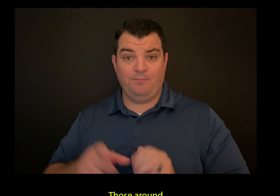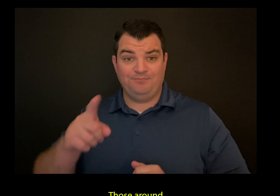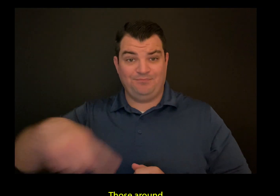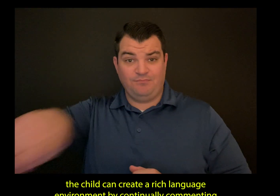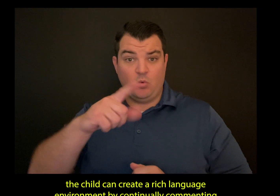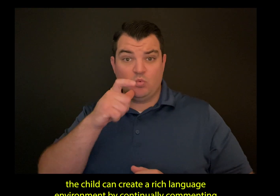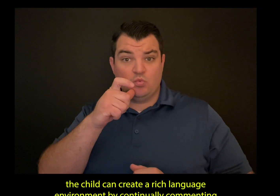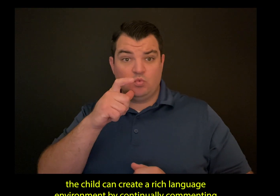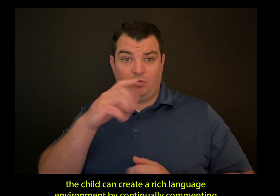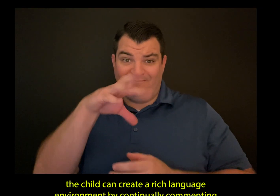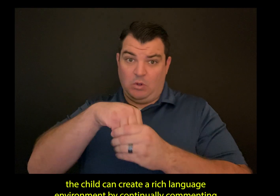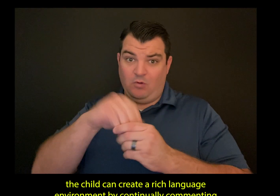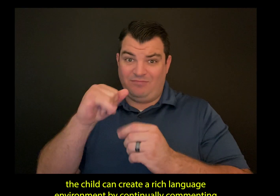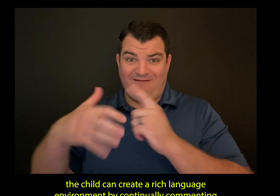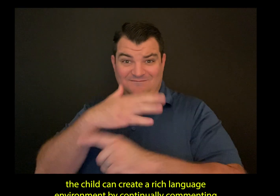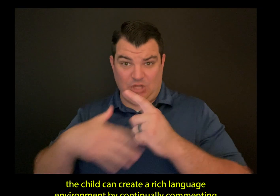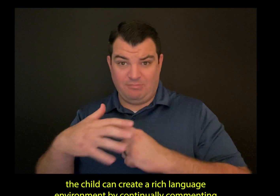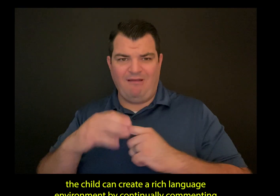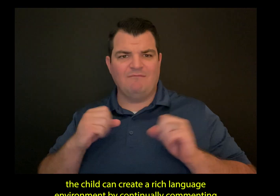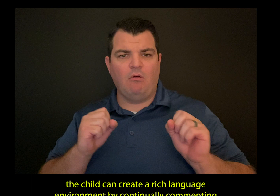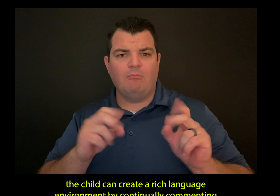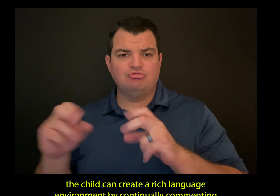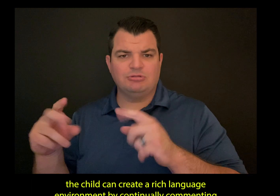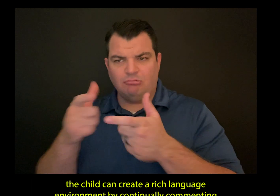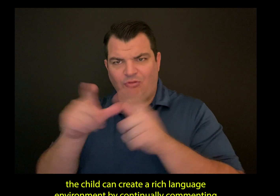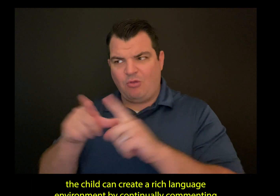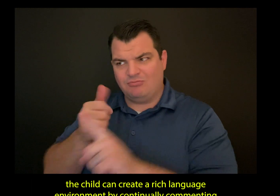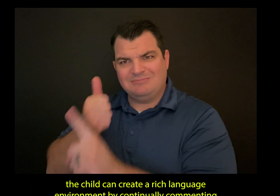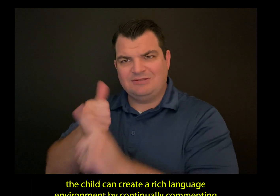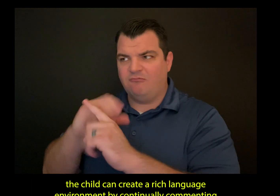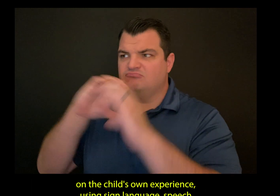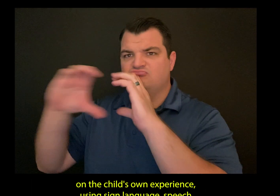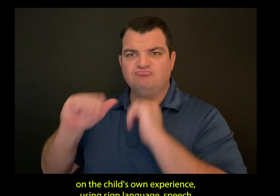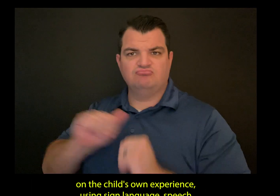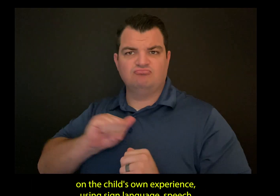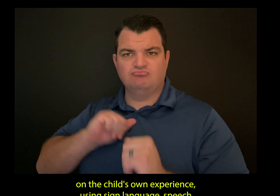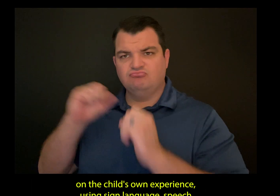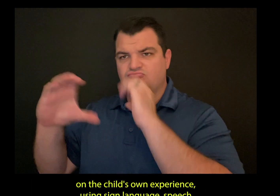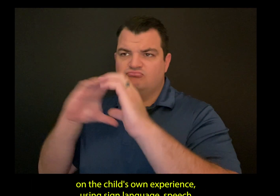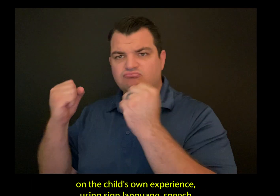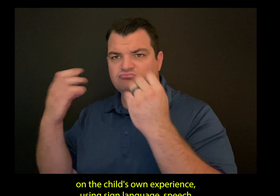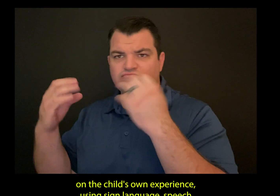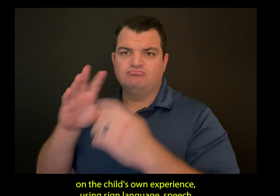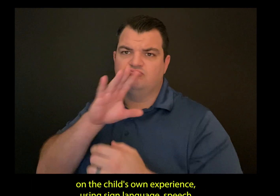Those around the child can create a rich language environment by continually commenting on the child's own experience using sign